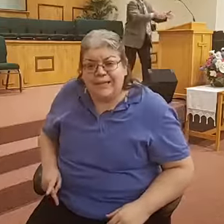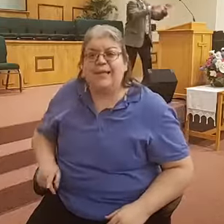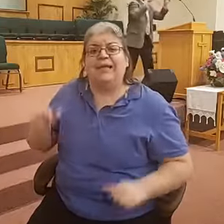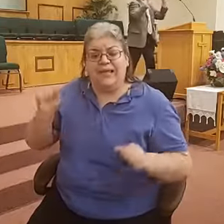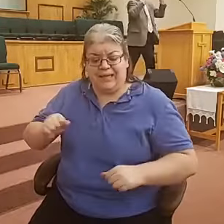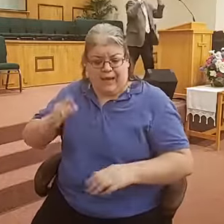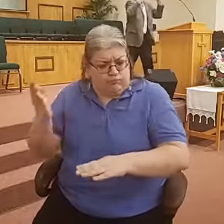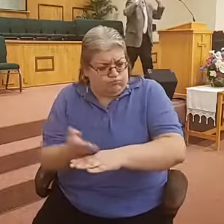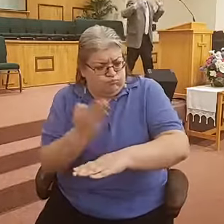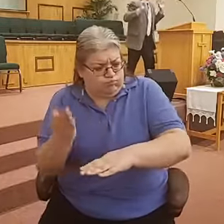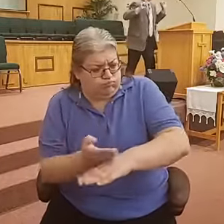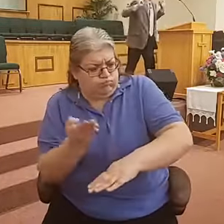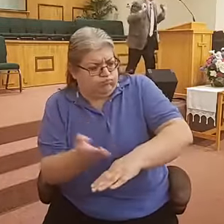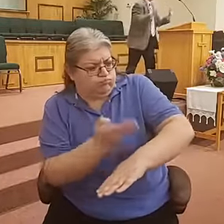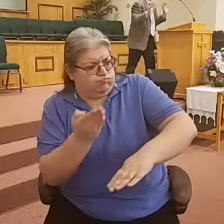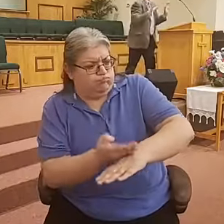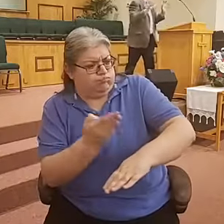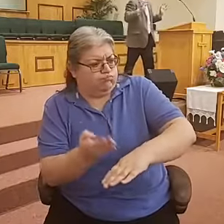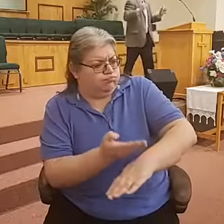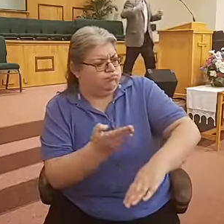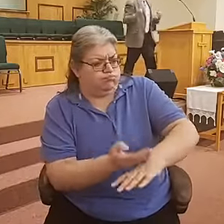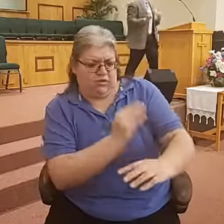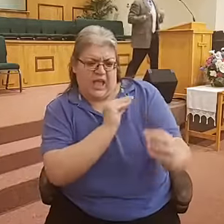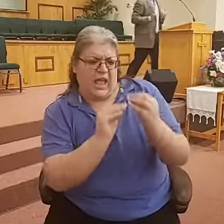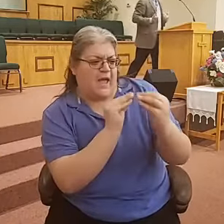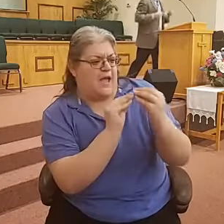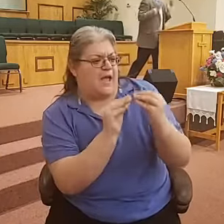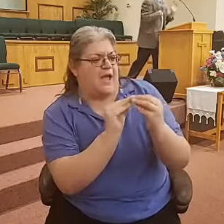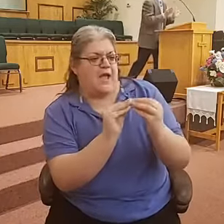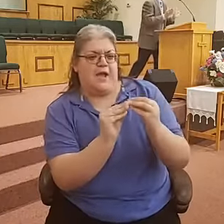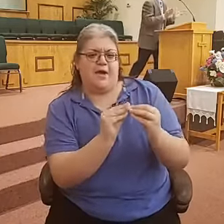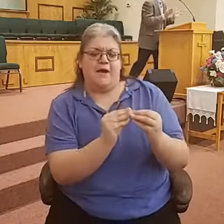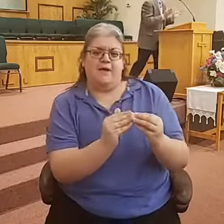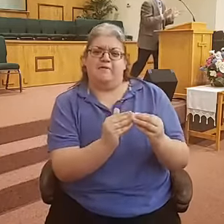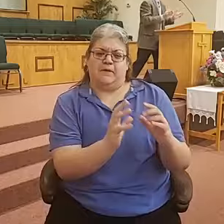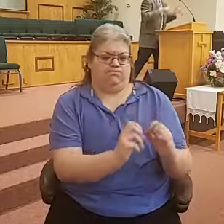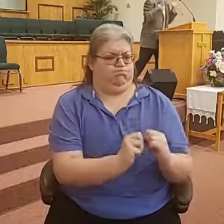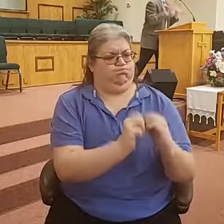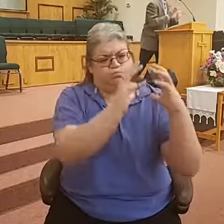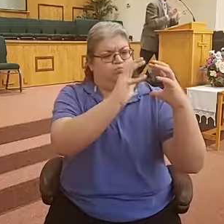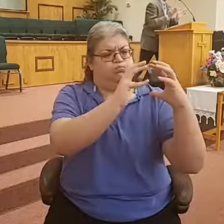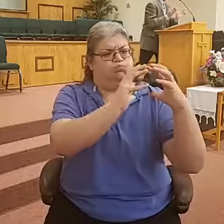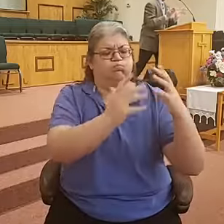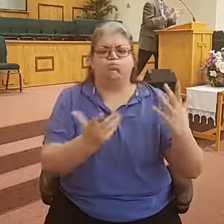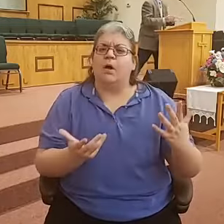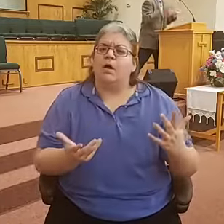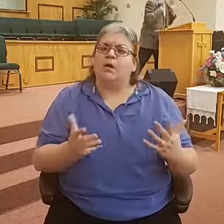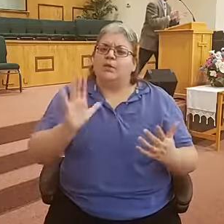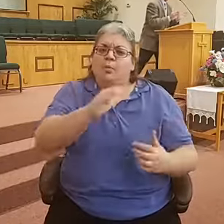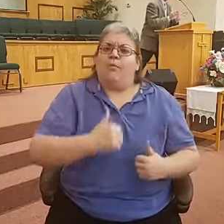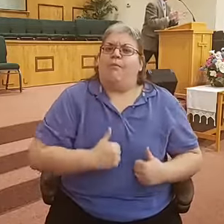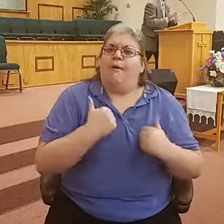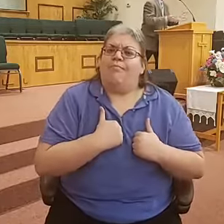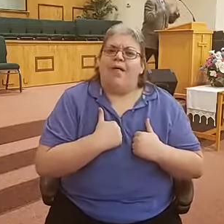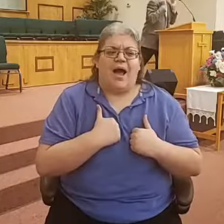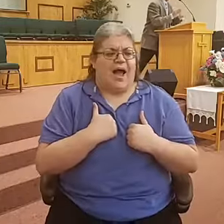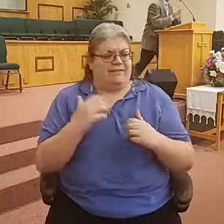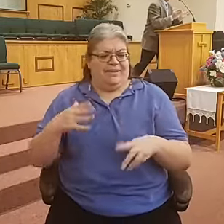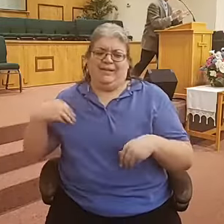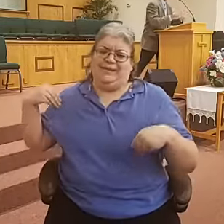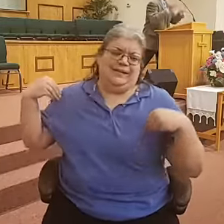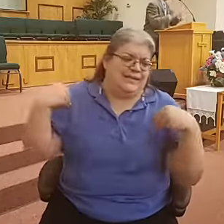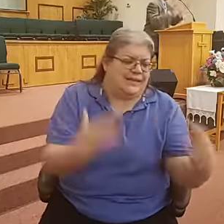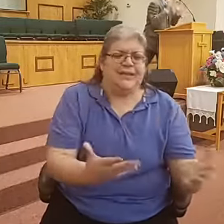restore and put the inhabitants of praise and joy and purpose